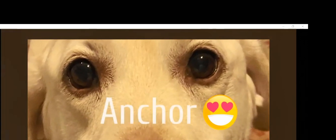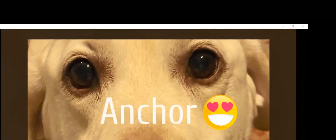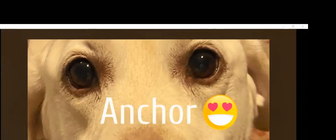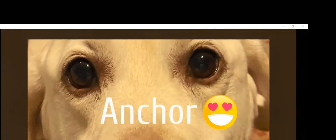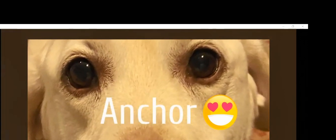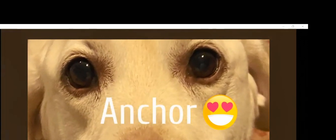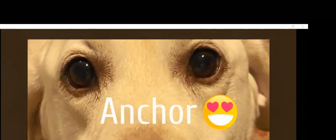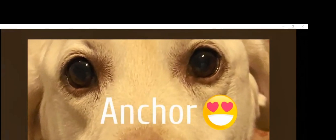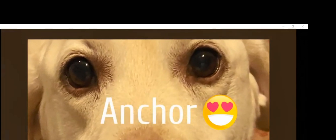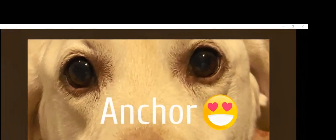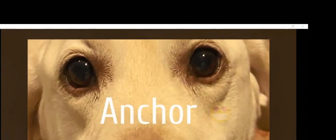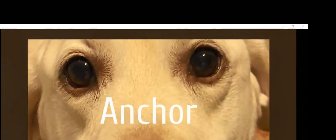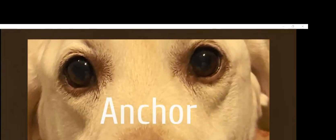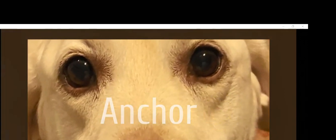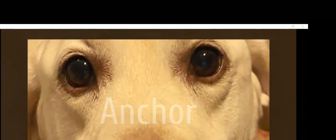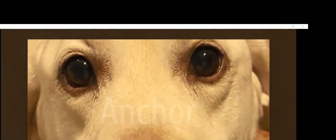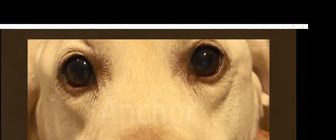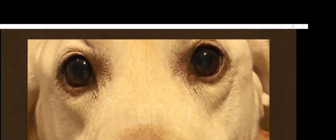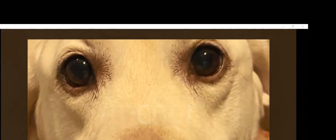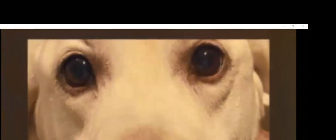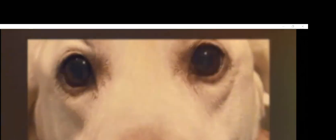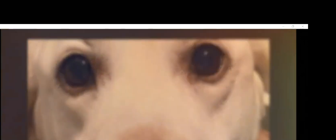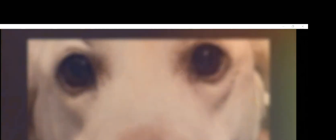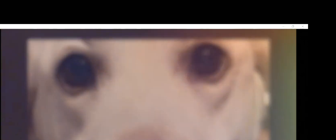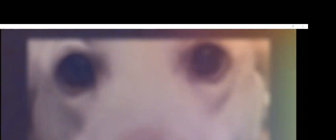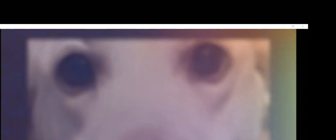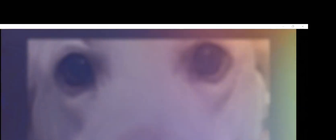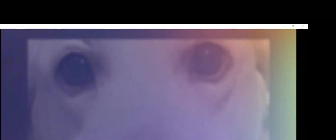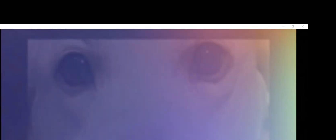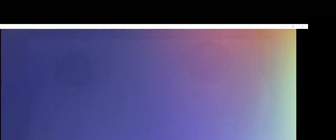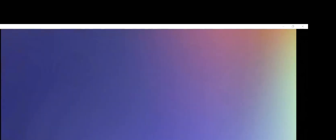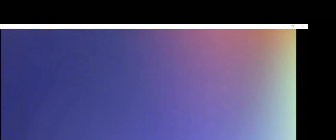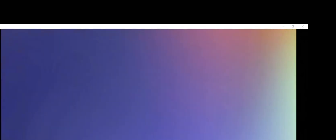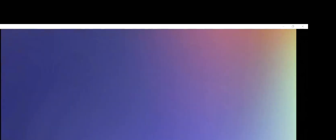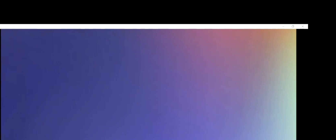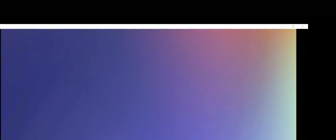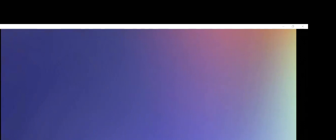And of course, Anchor. Good boy.